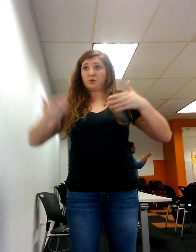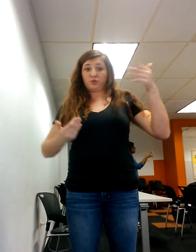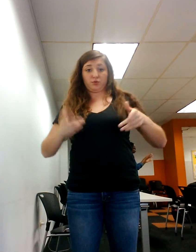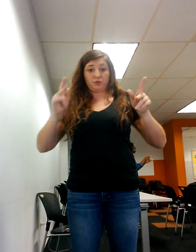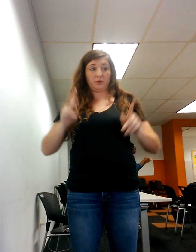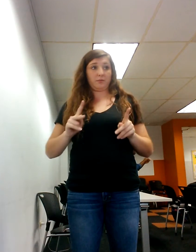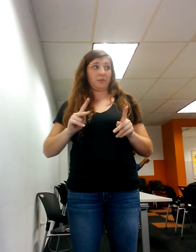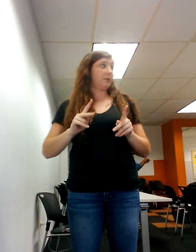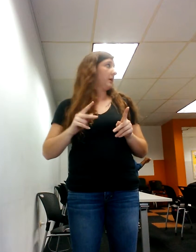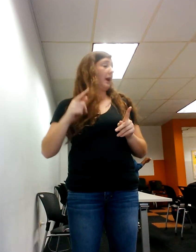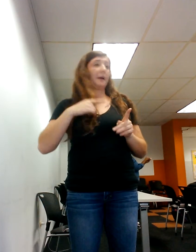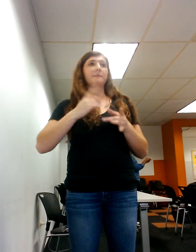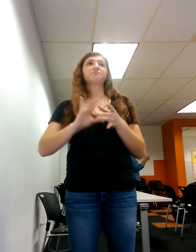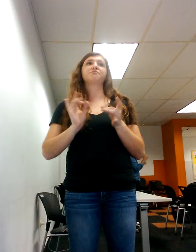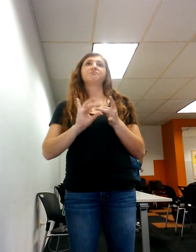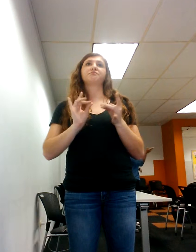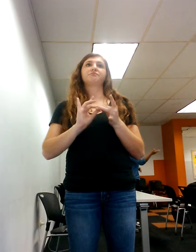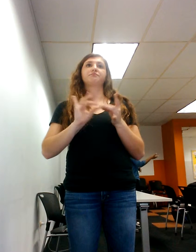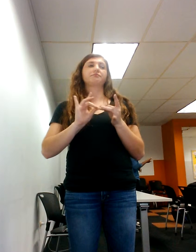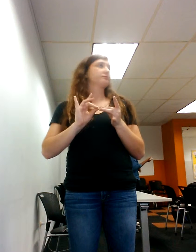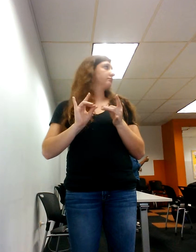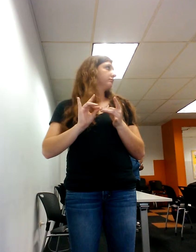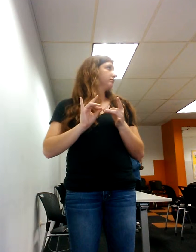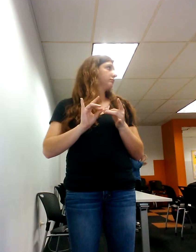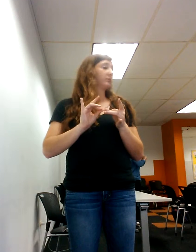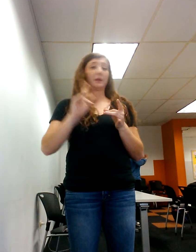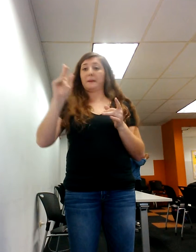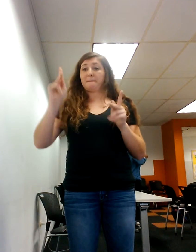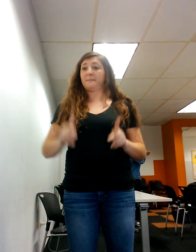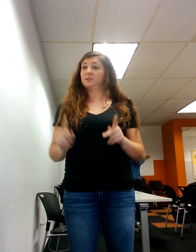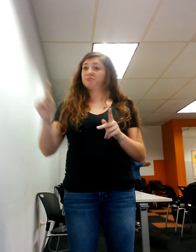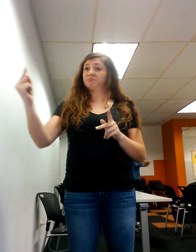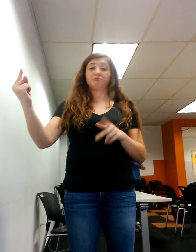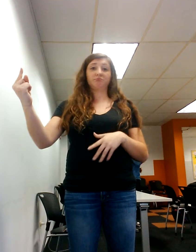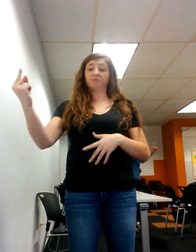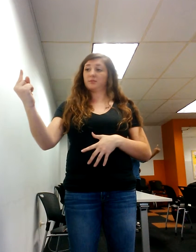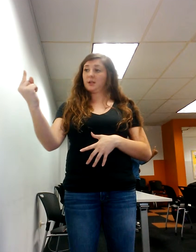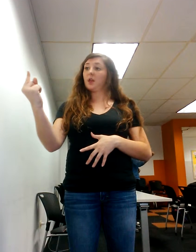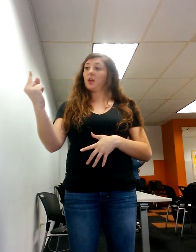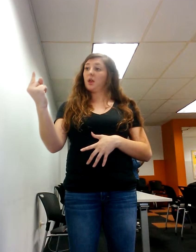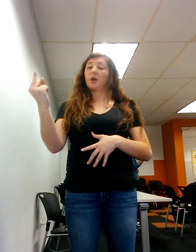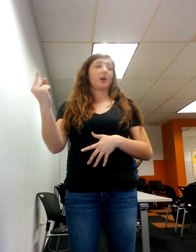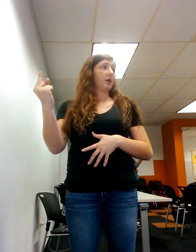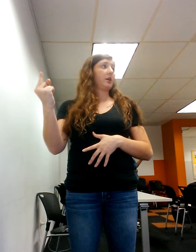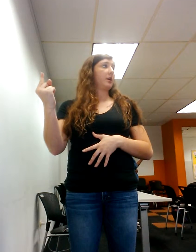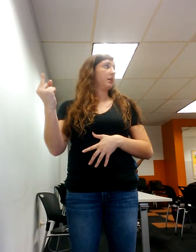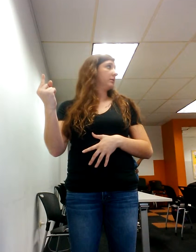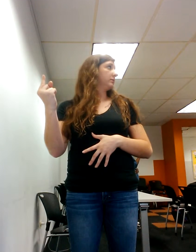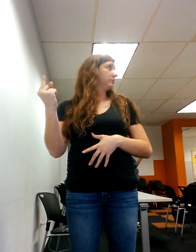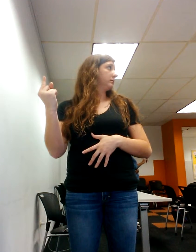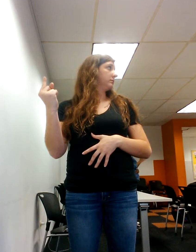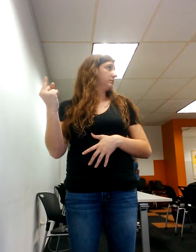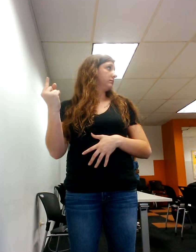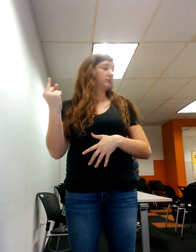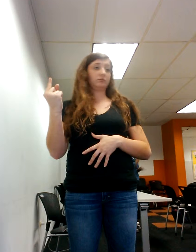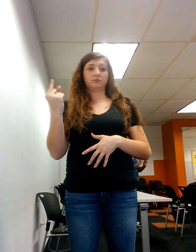the narrator space. Here's a person, I bring that person in. So by